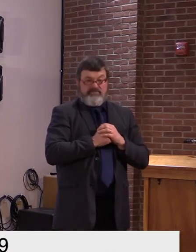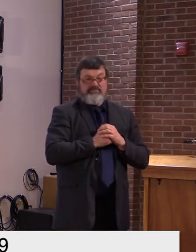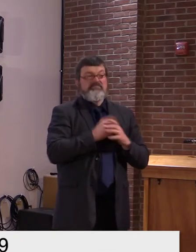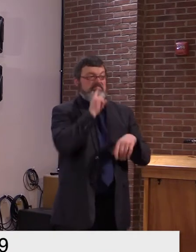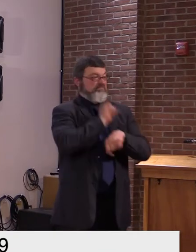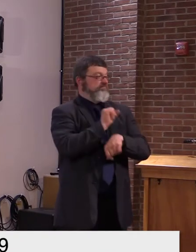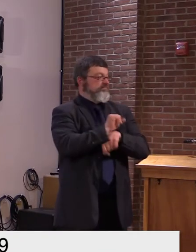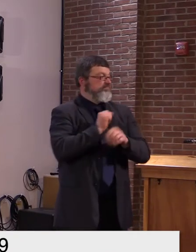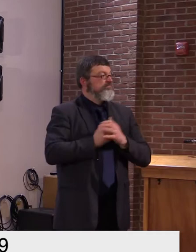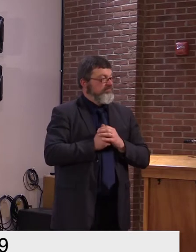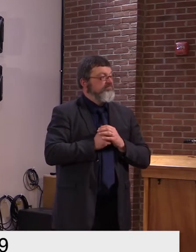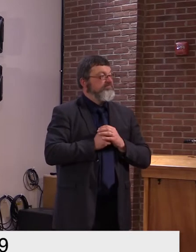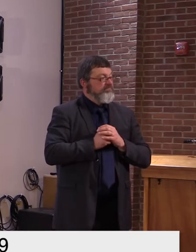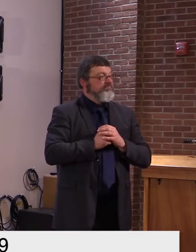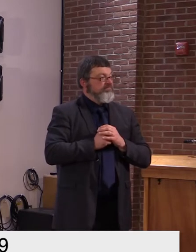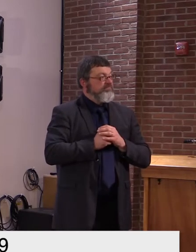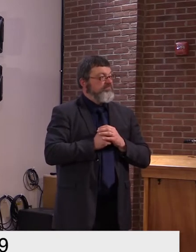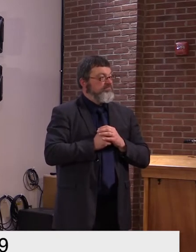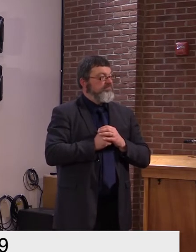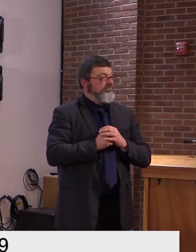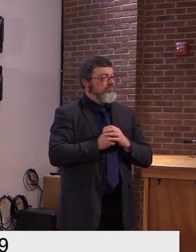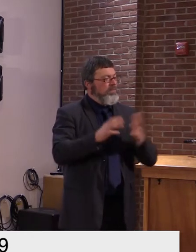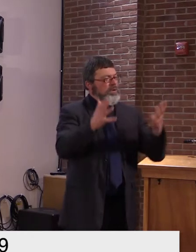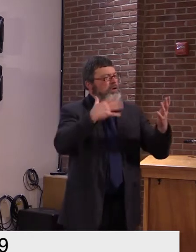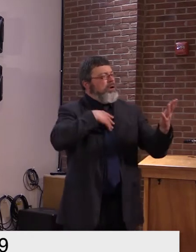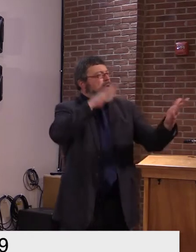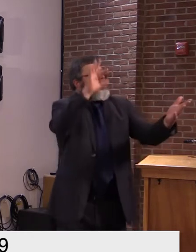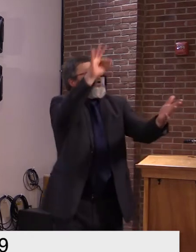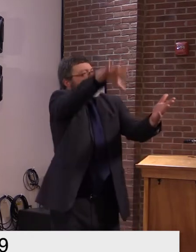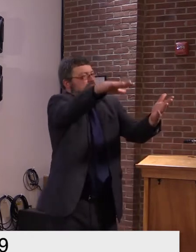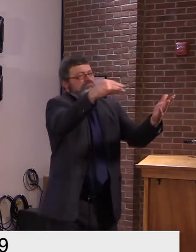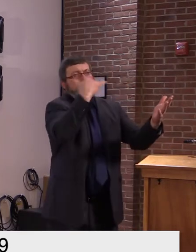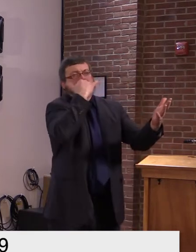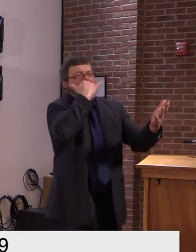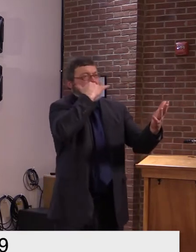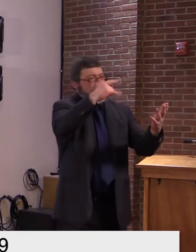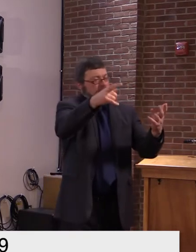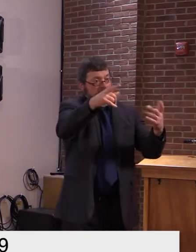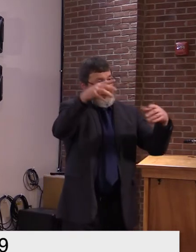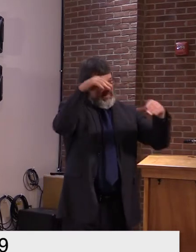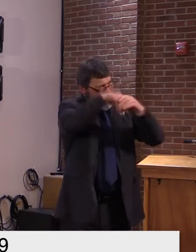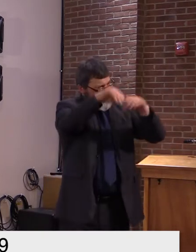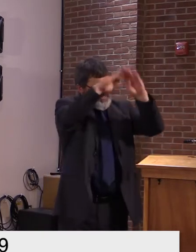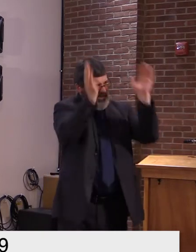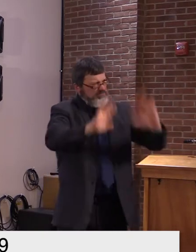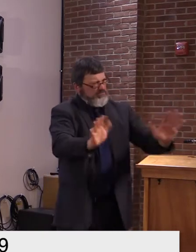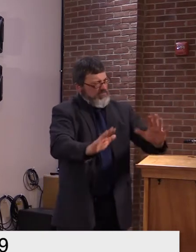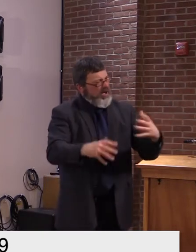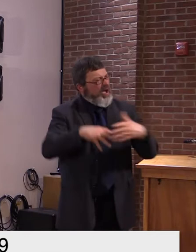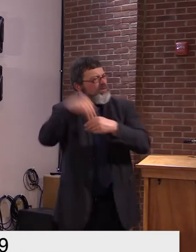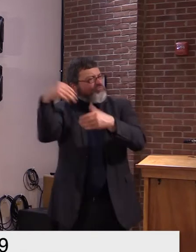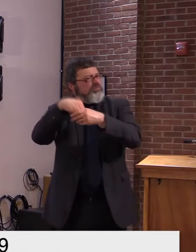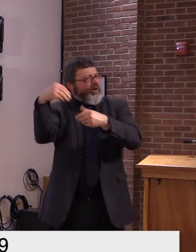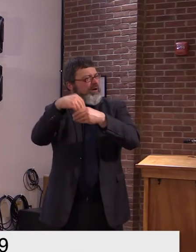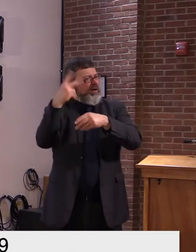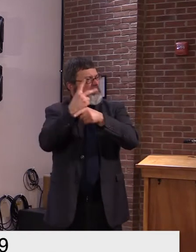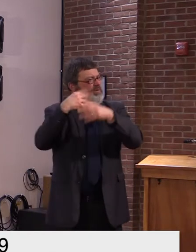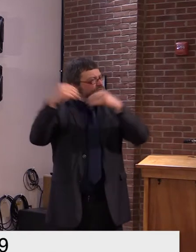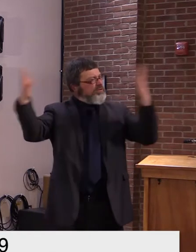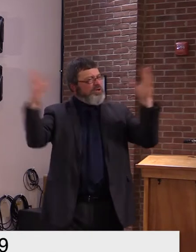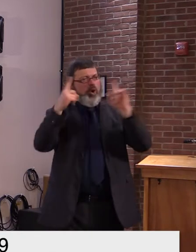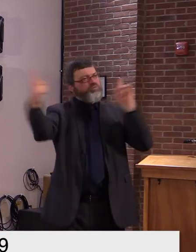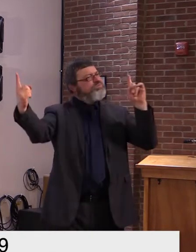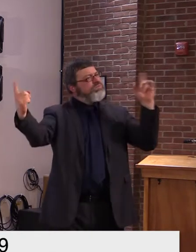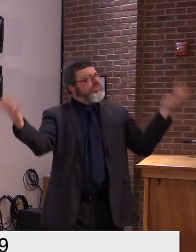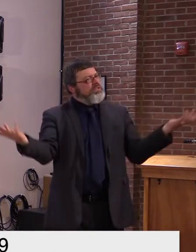from others if you're sick, no matter how minor your symptoms may be. We strongly encourage everyone to plan ahead to